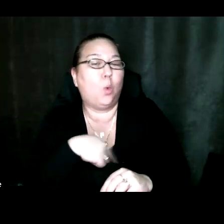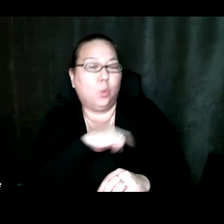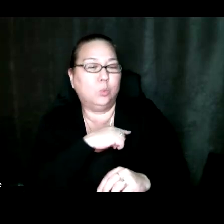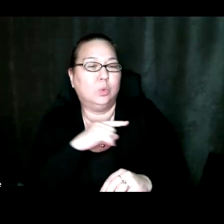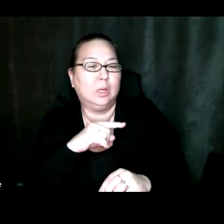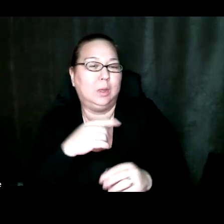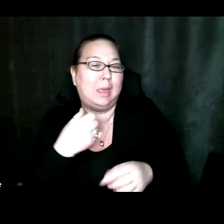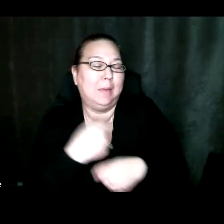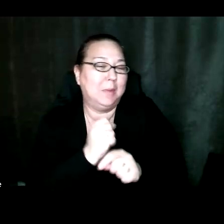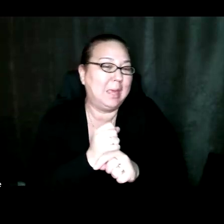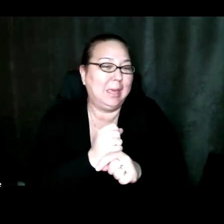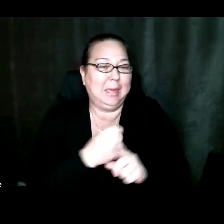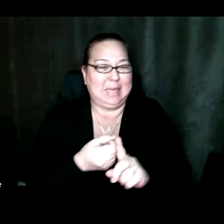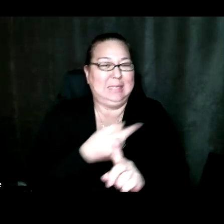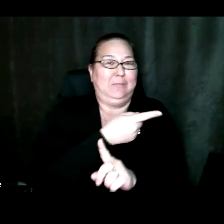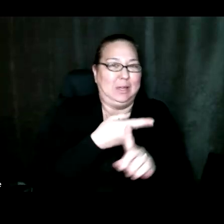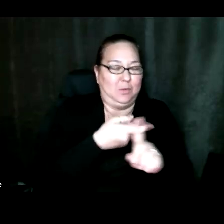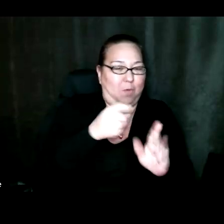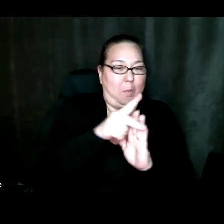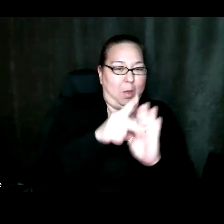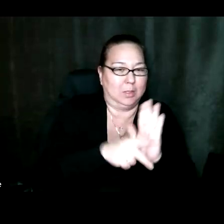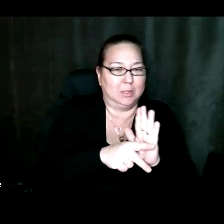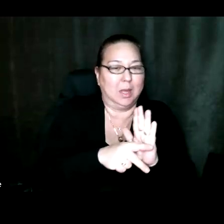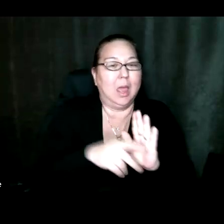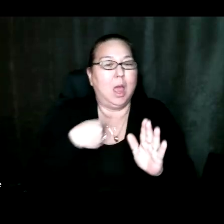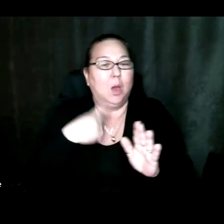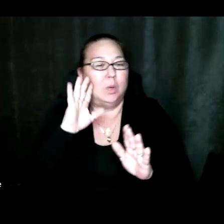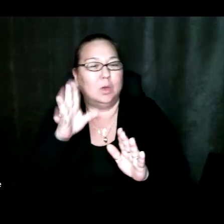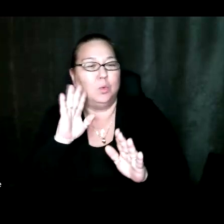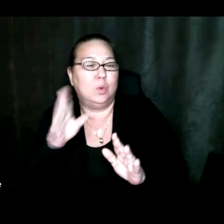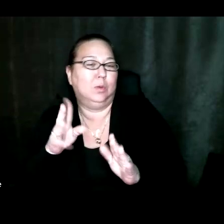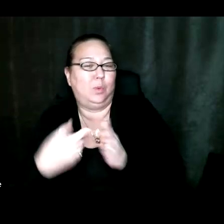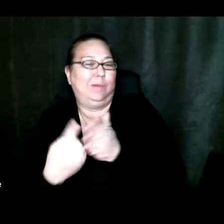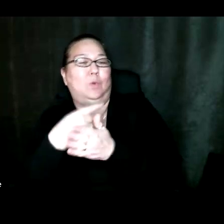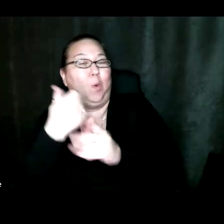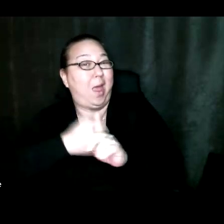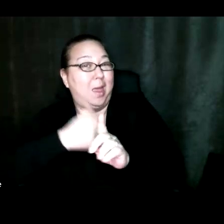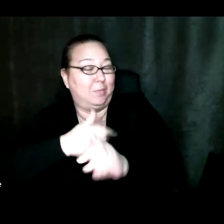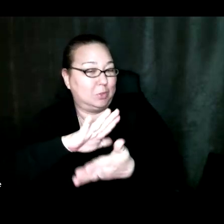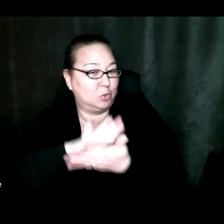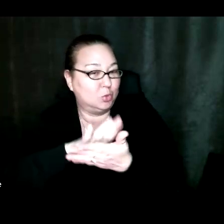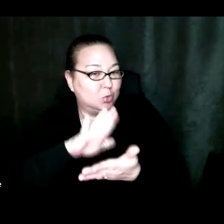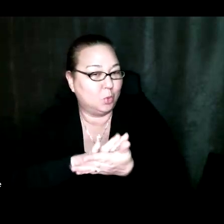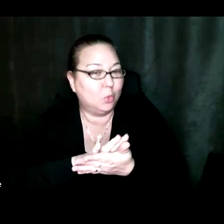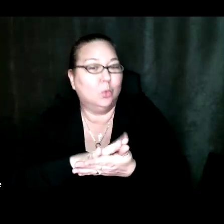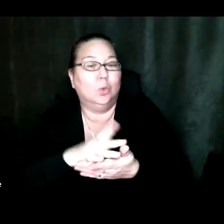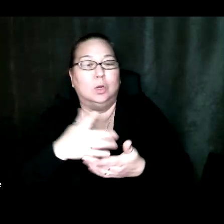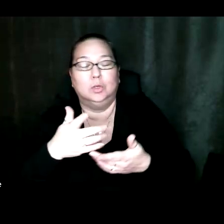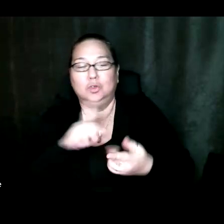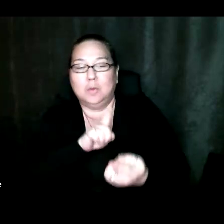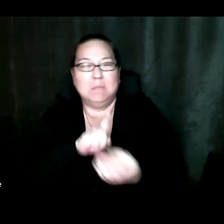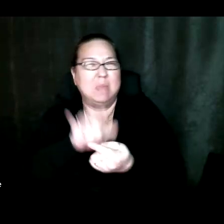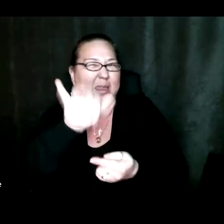every school that might meet that need, that level of service, and then we'll adjust it. I think the other thing that's